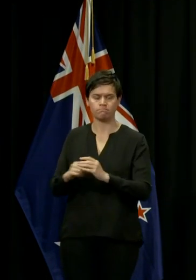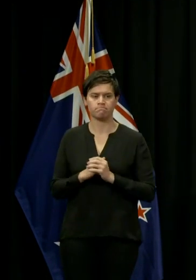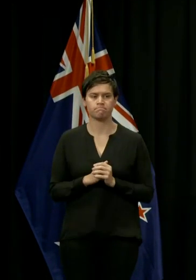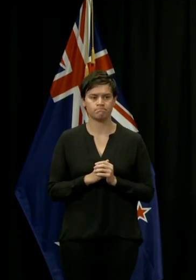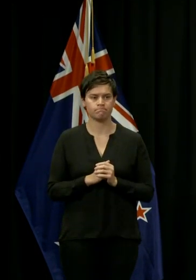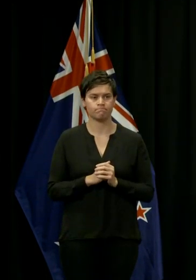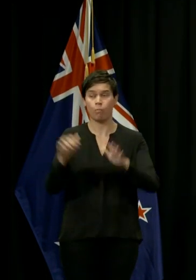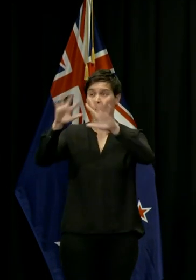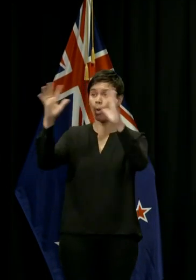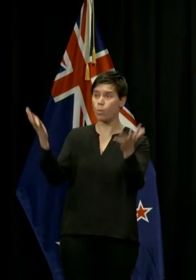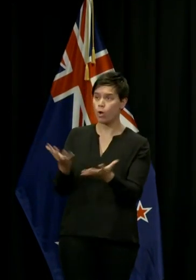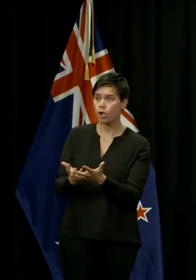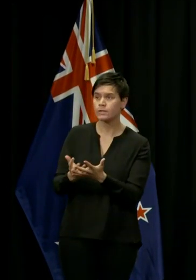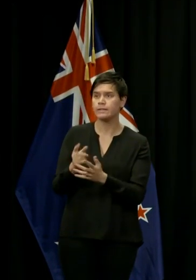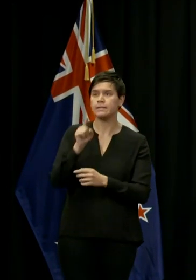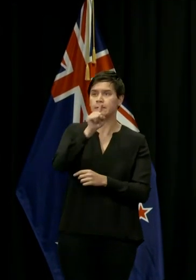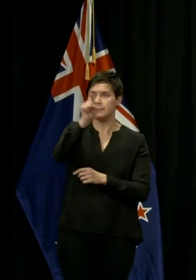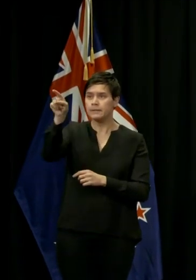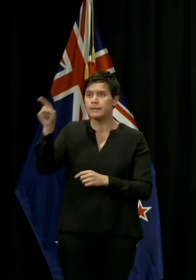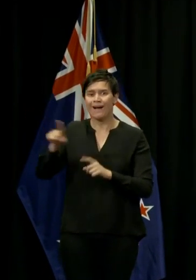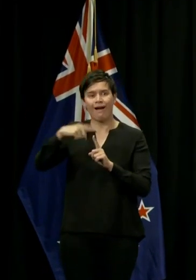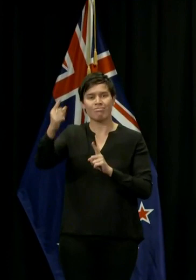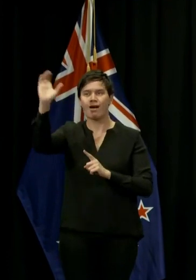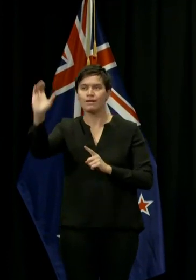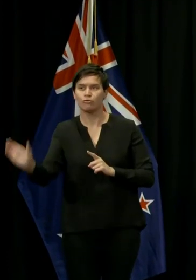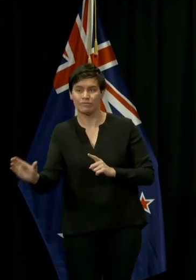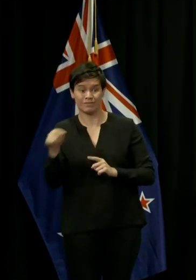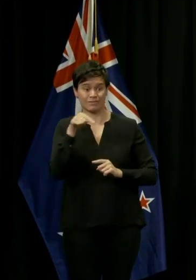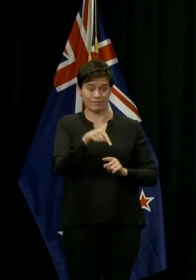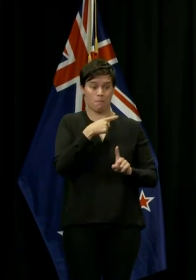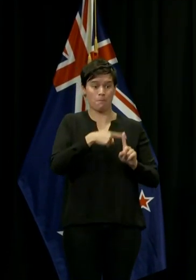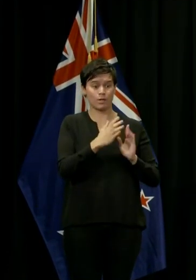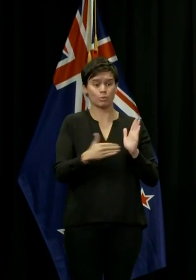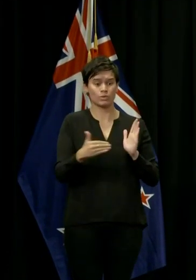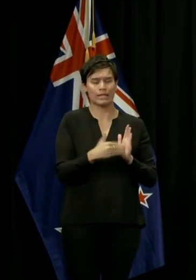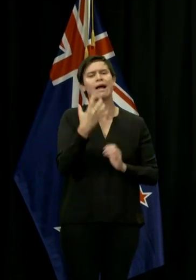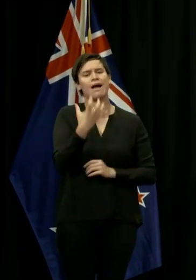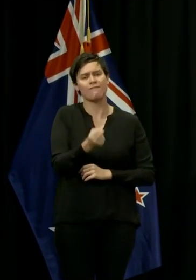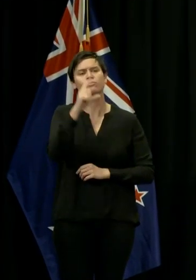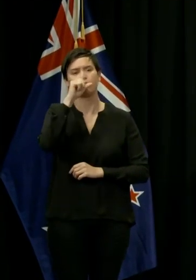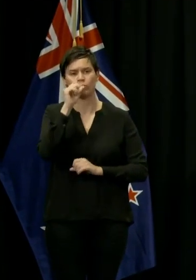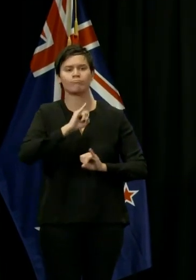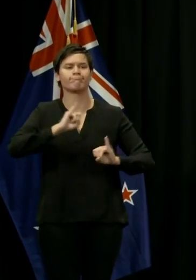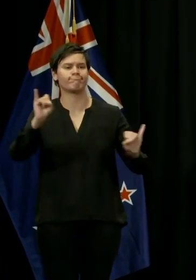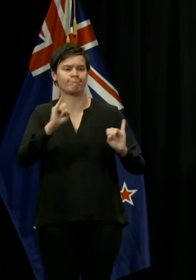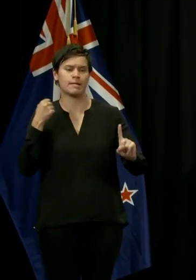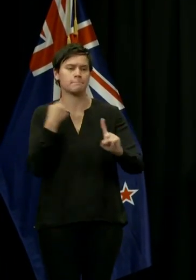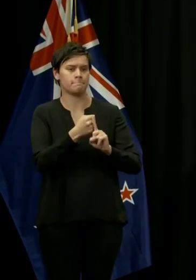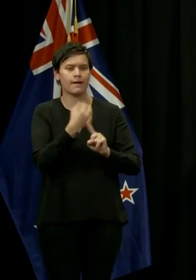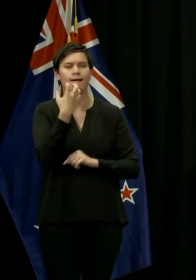the rest of the world, we are facing the potential for devastating impacts from this